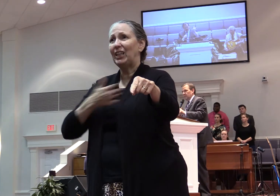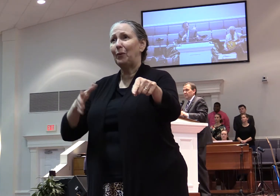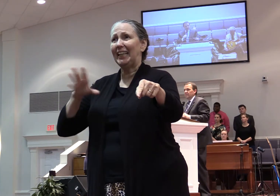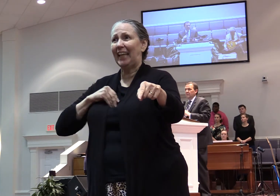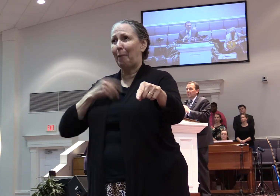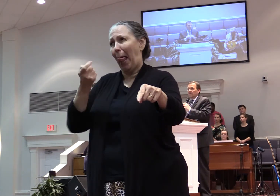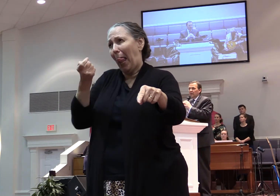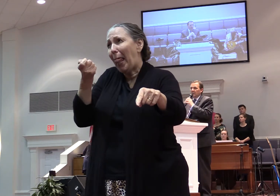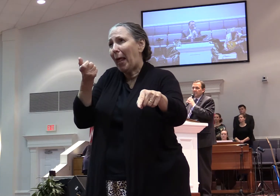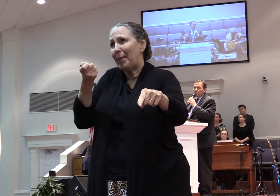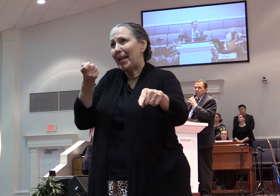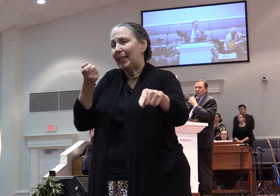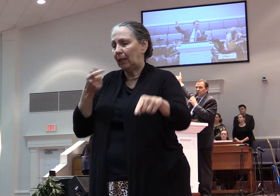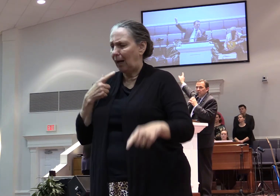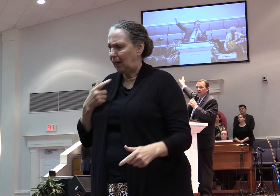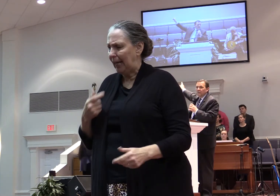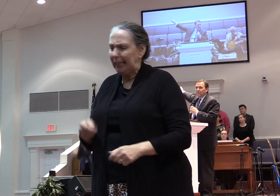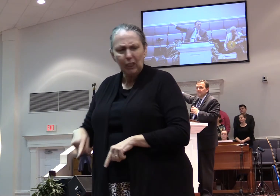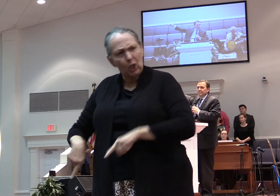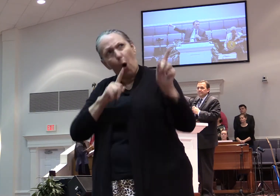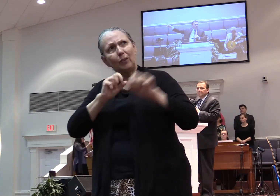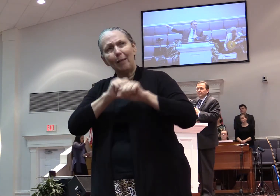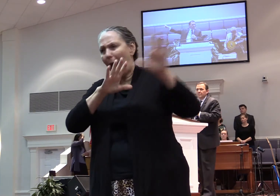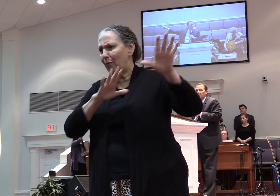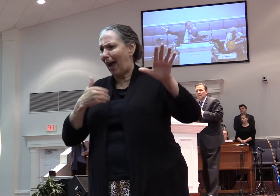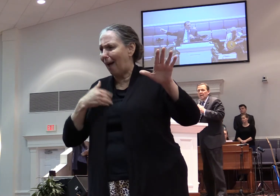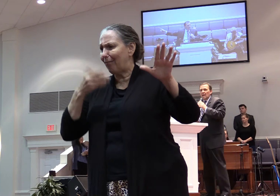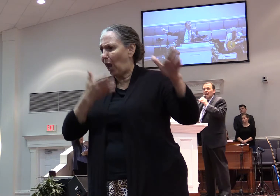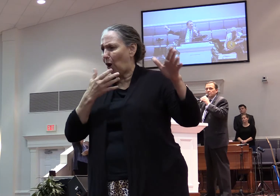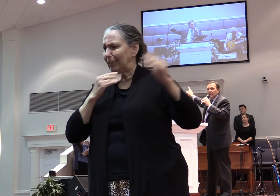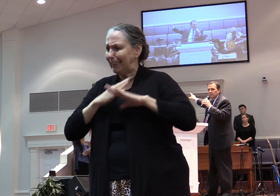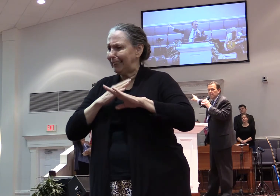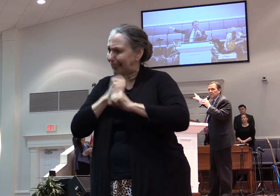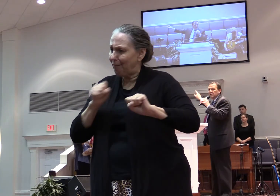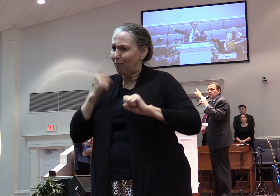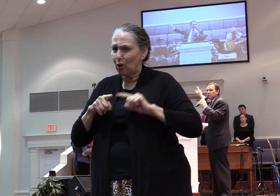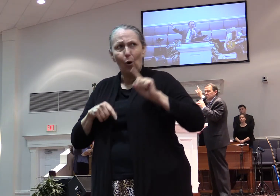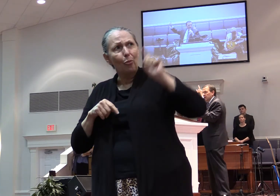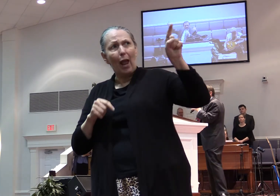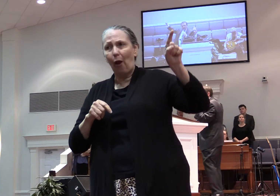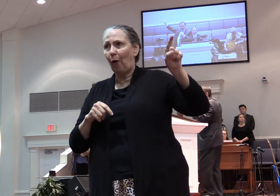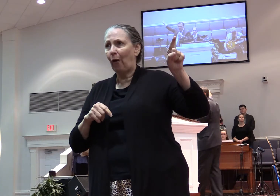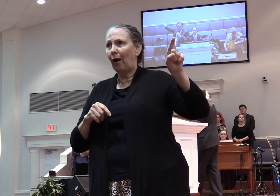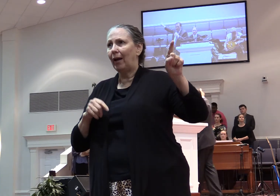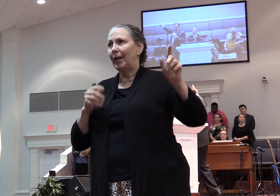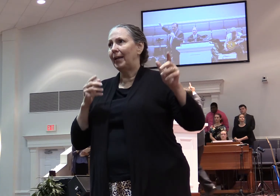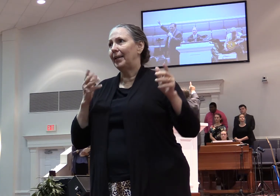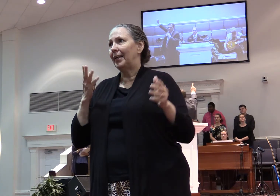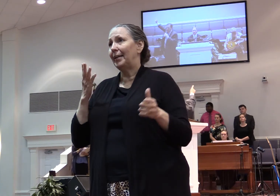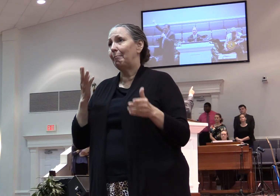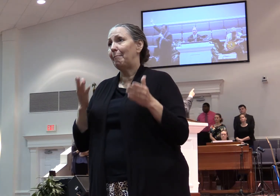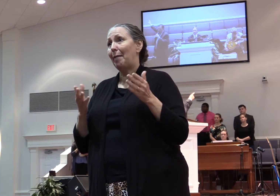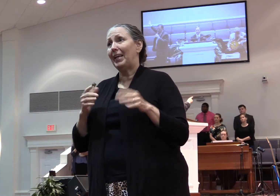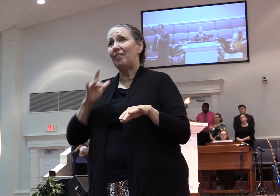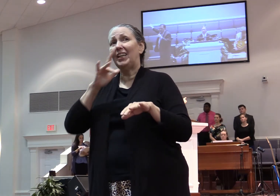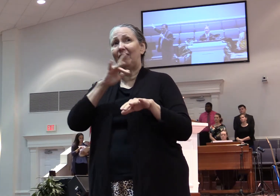little. And God said, I want you to get to the mountain. Right. And maybe, just maybe, had he gotten to